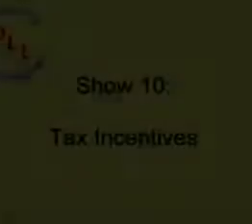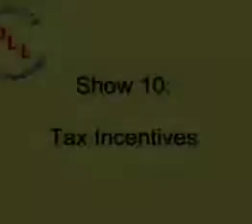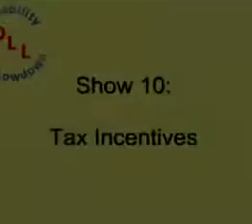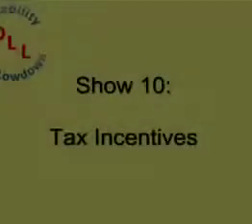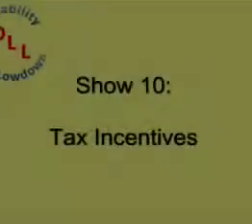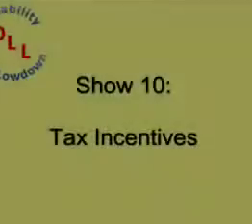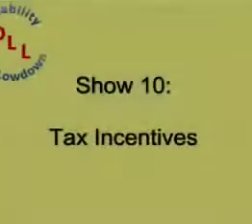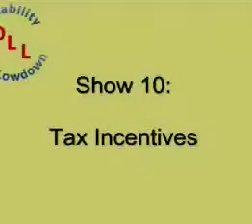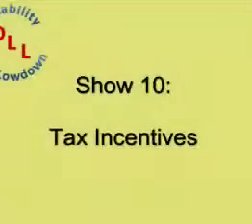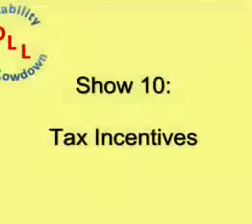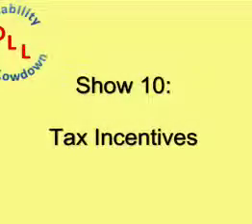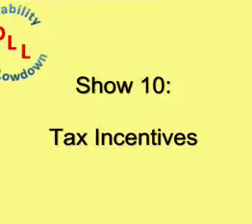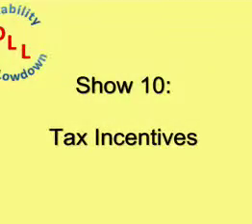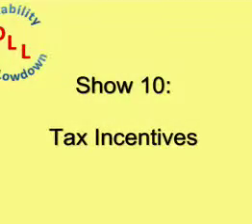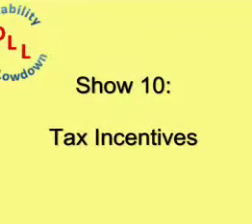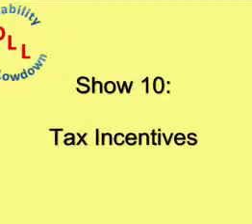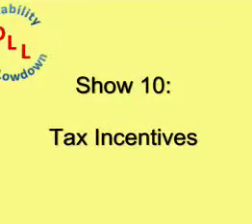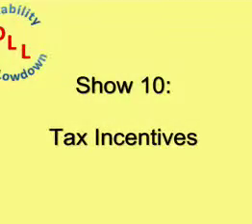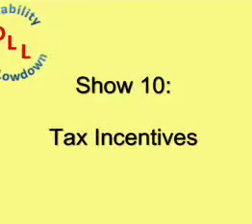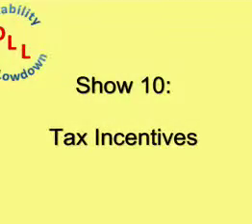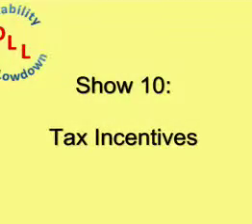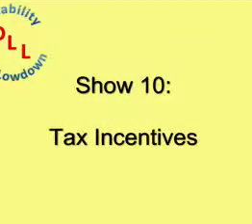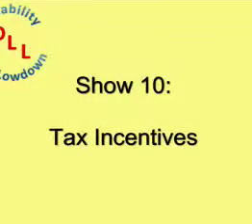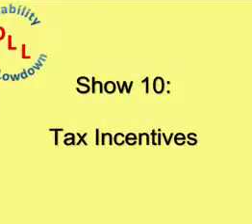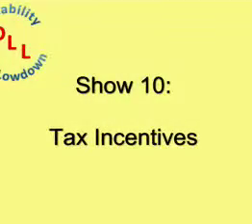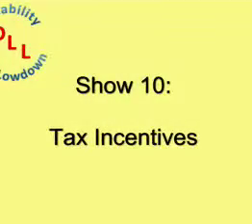Show 10, Tax Incentives.